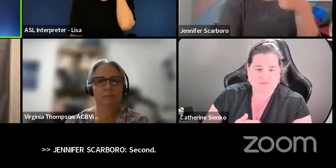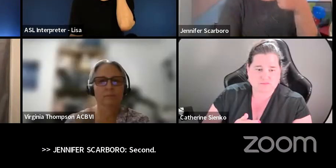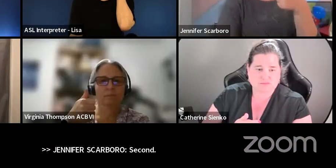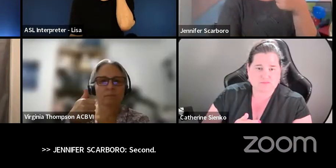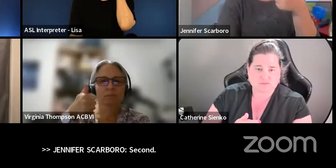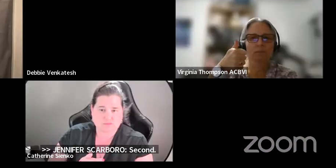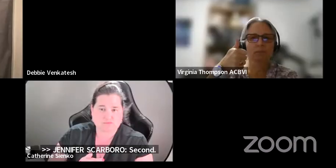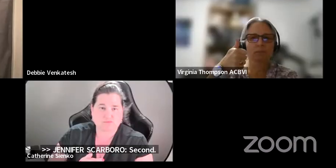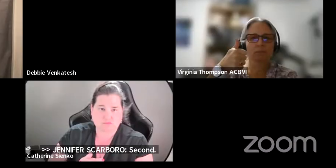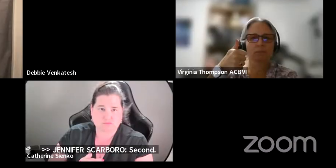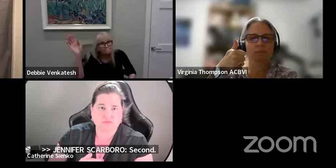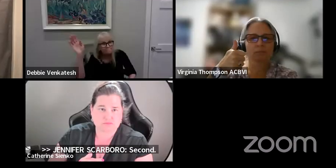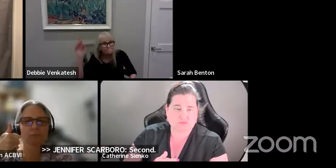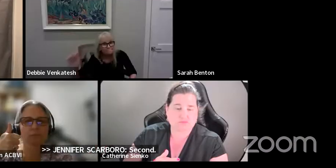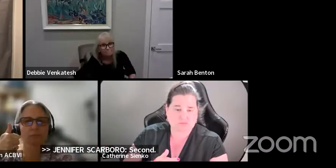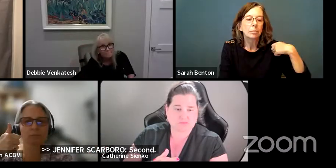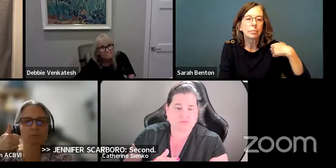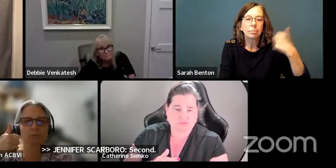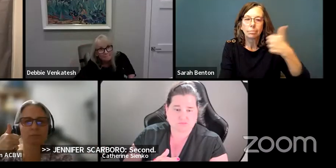Aye.